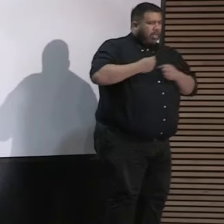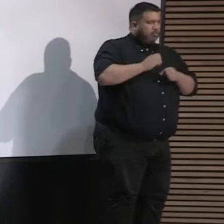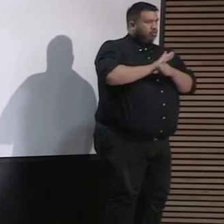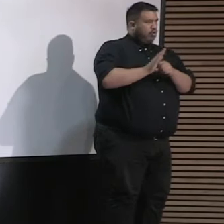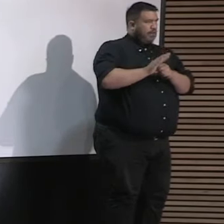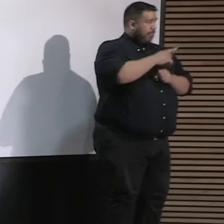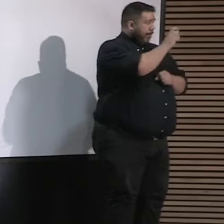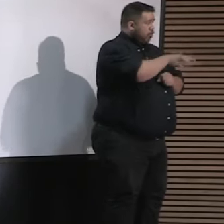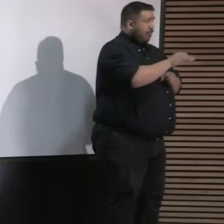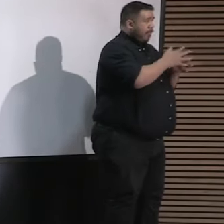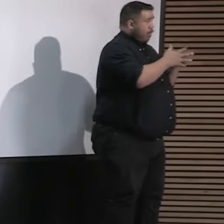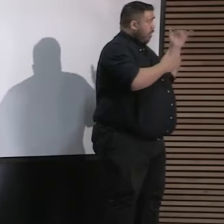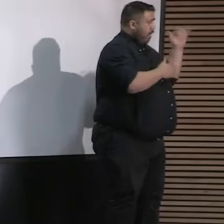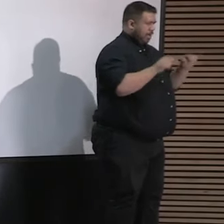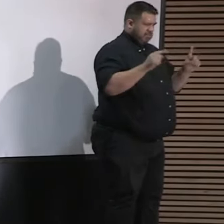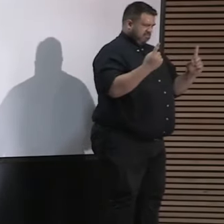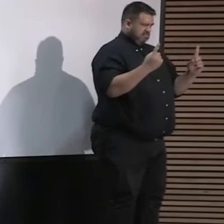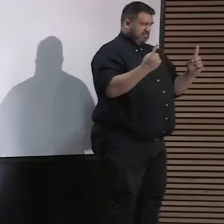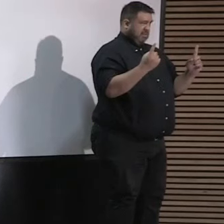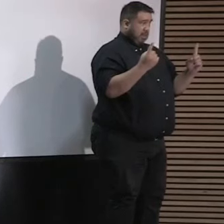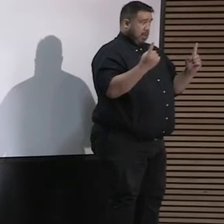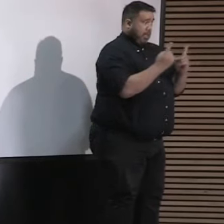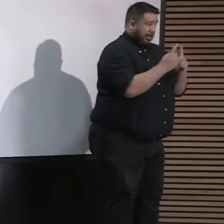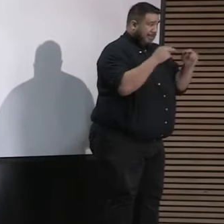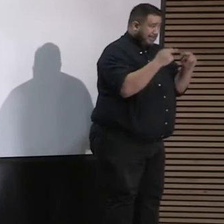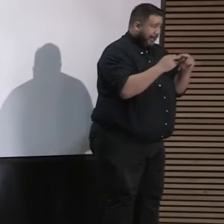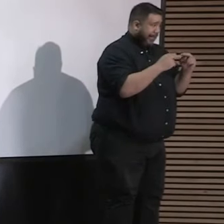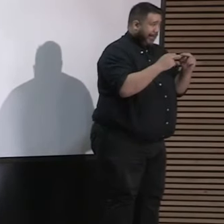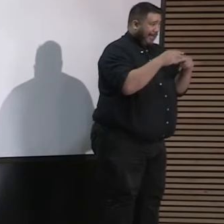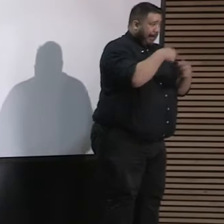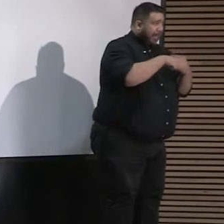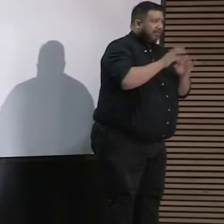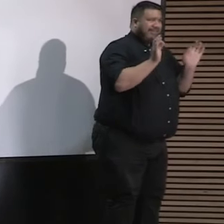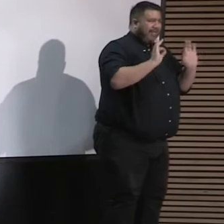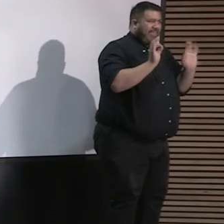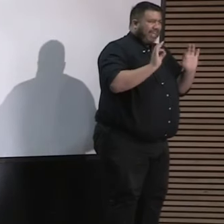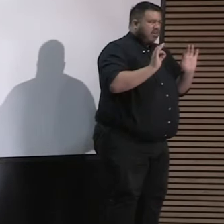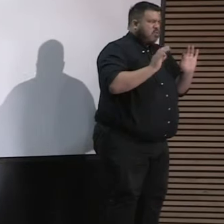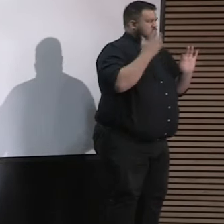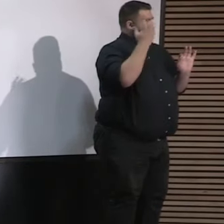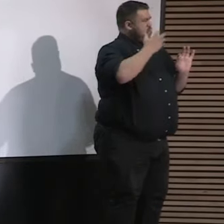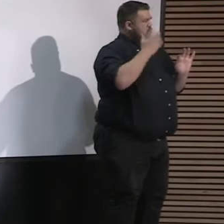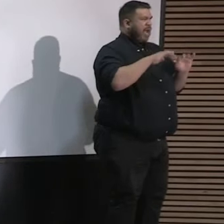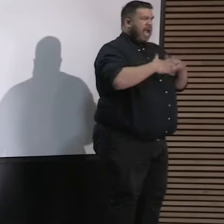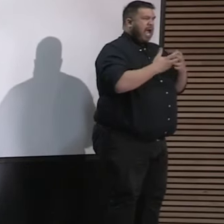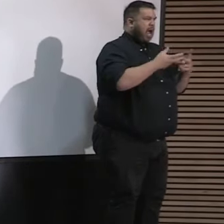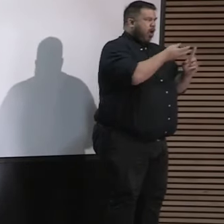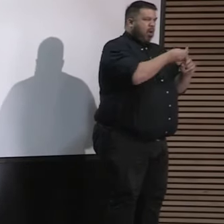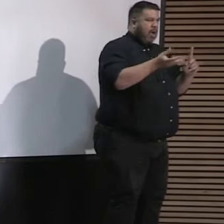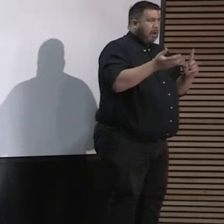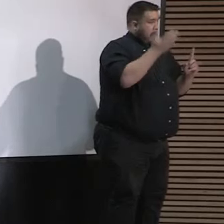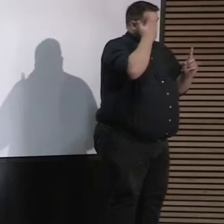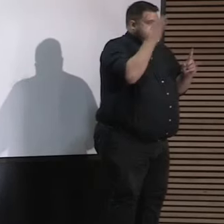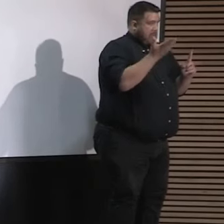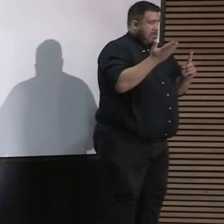the returnee. In fact, this case highlights how tricky and insidious this virus can be. I'll just